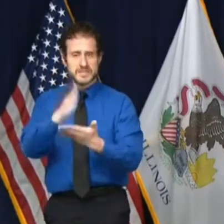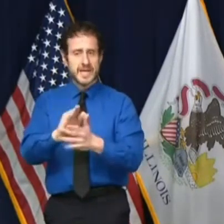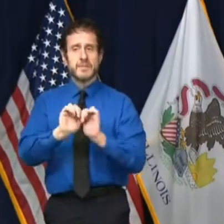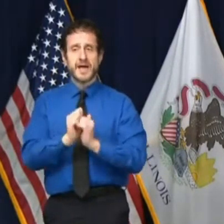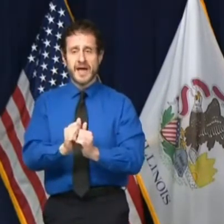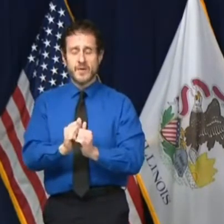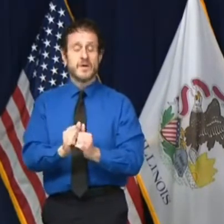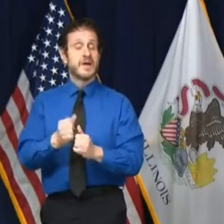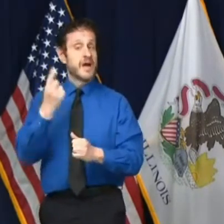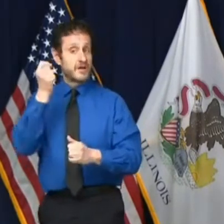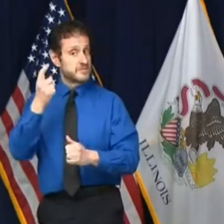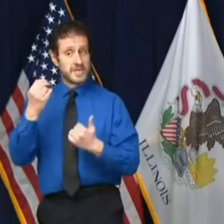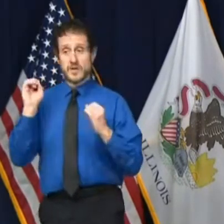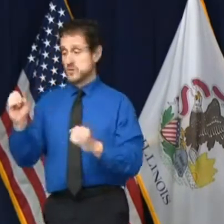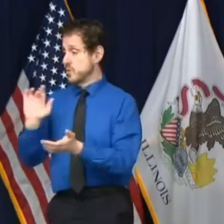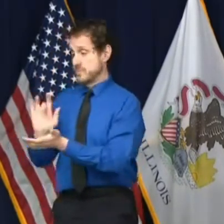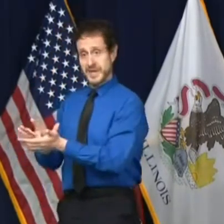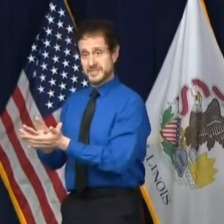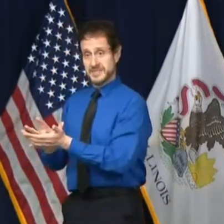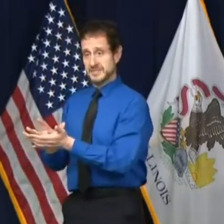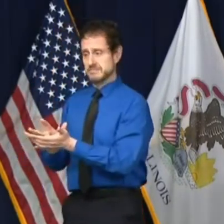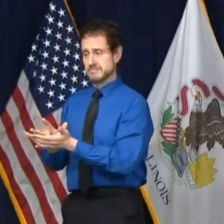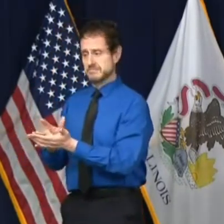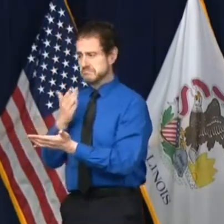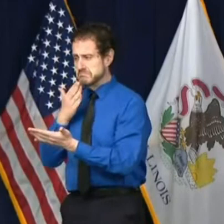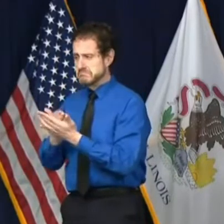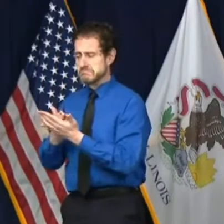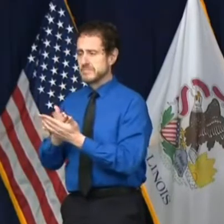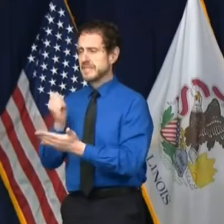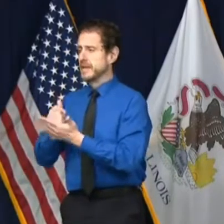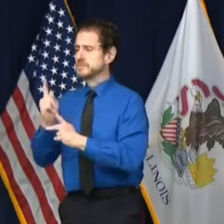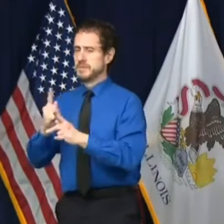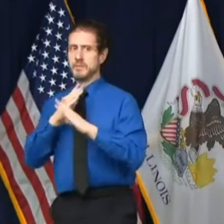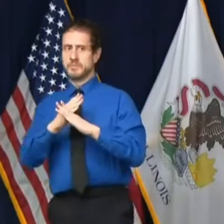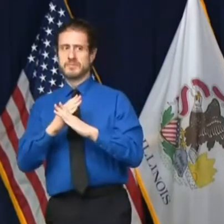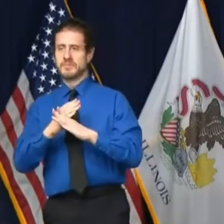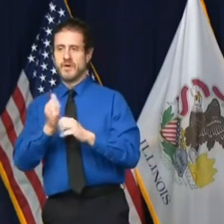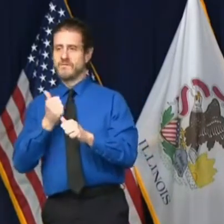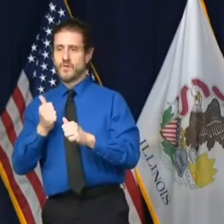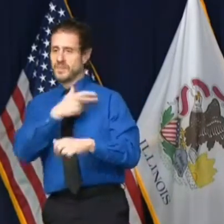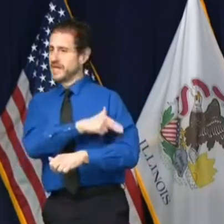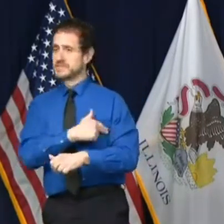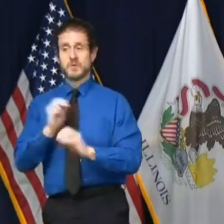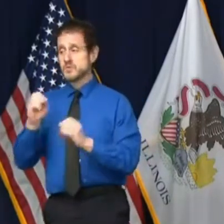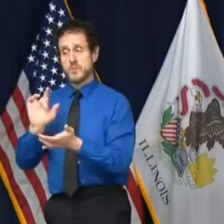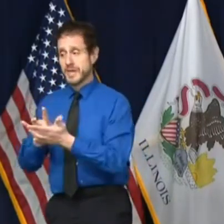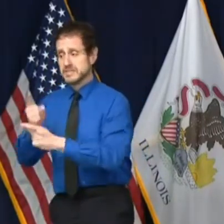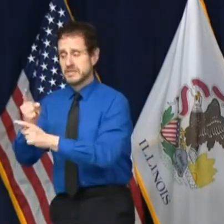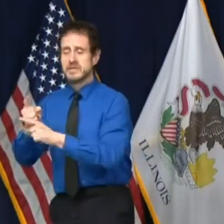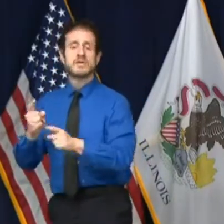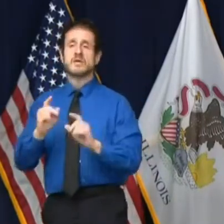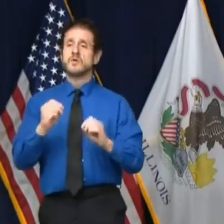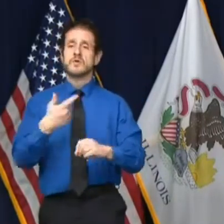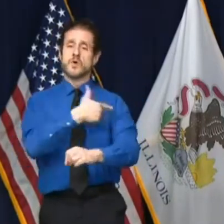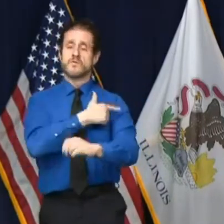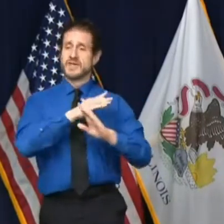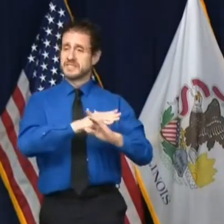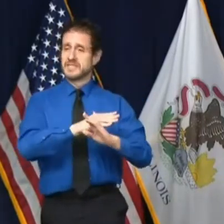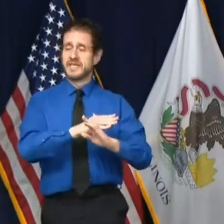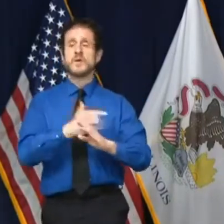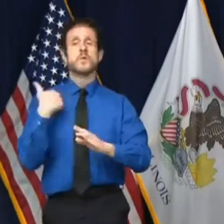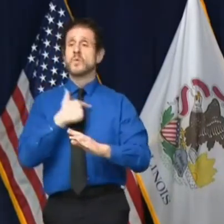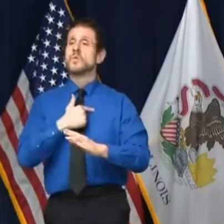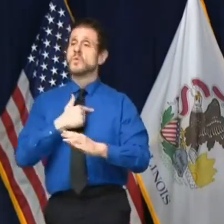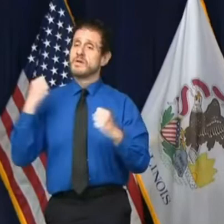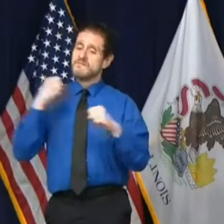we have no treatment that keeps people out of the hospital. And so the result is the only way we can fight this virus is really by